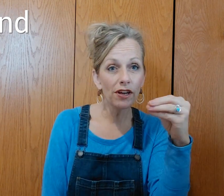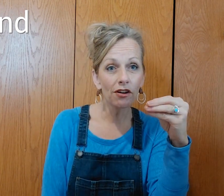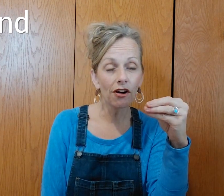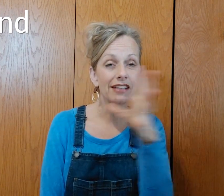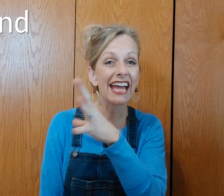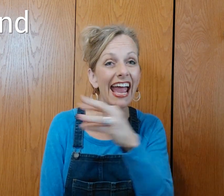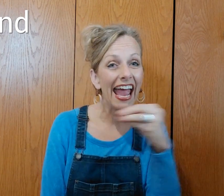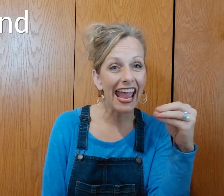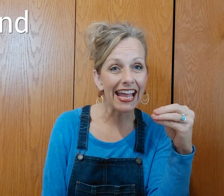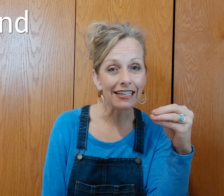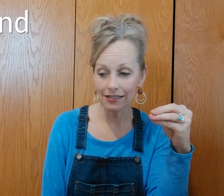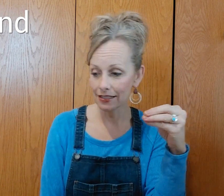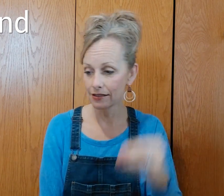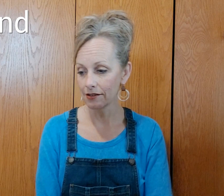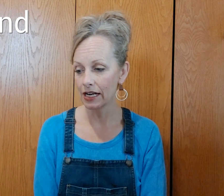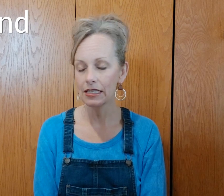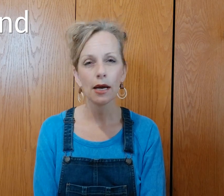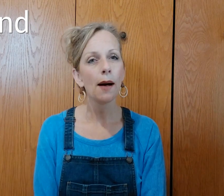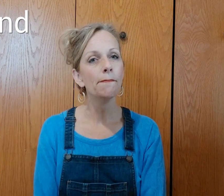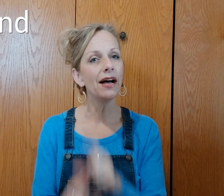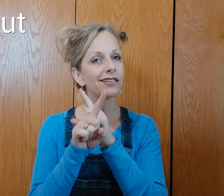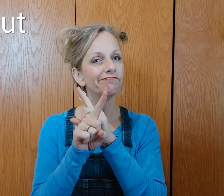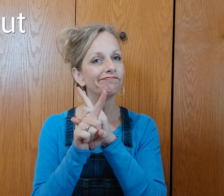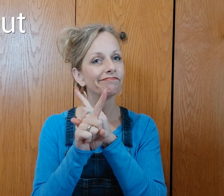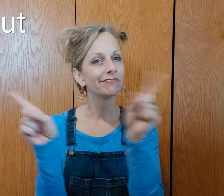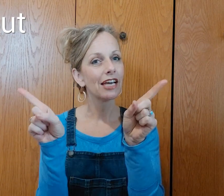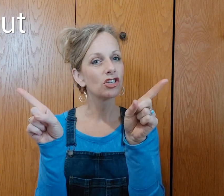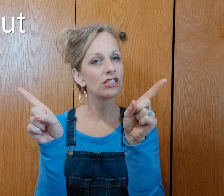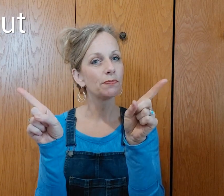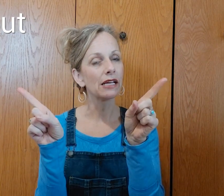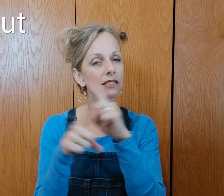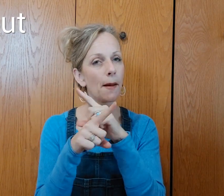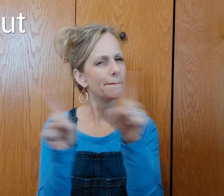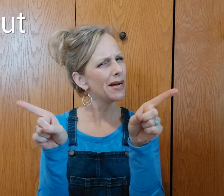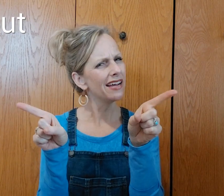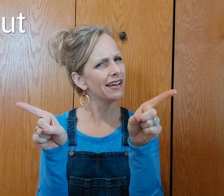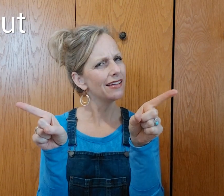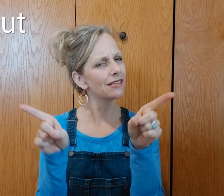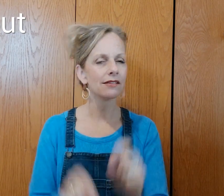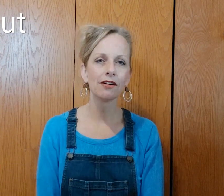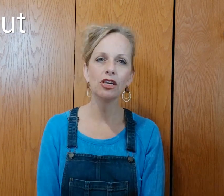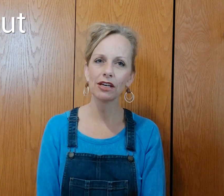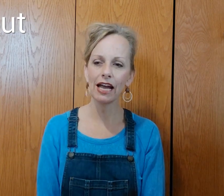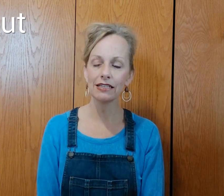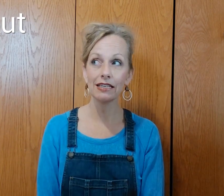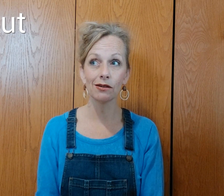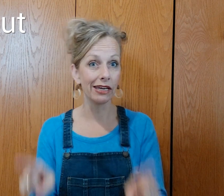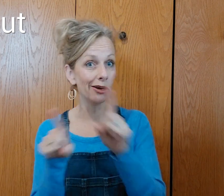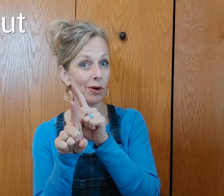finger across. And, right? But, it just splits. But, all right, you can kind of see it. Here we